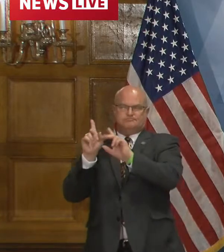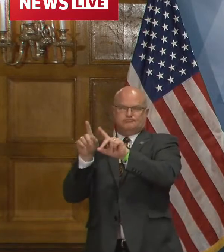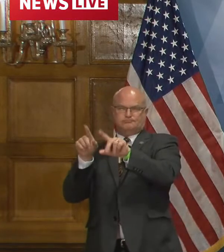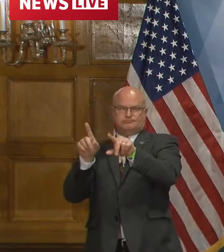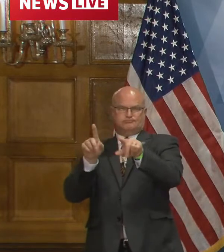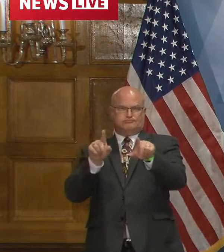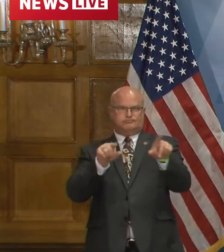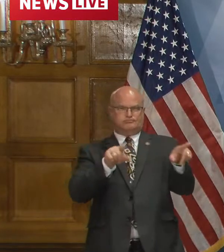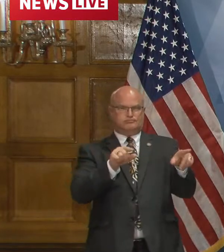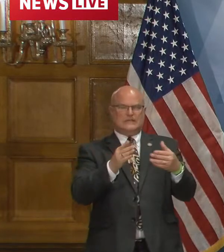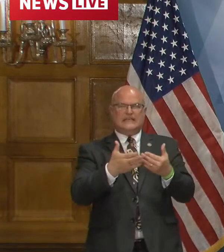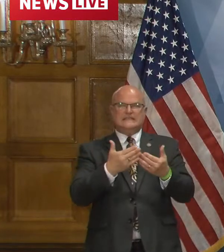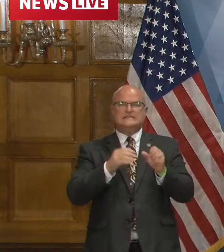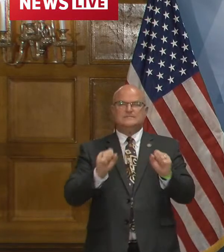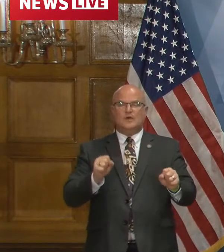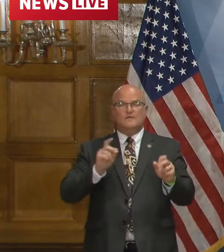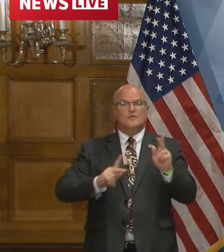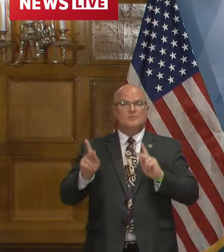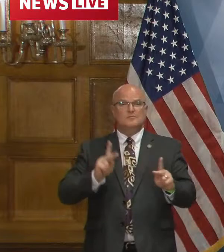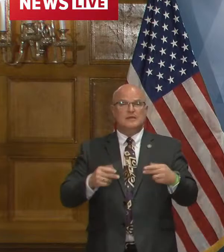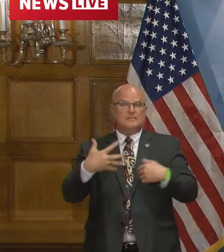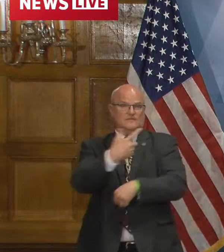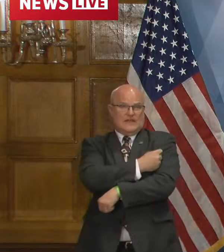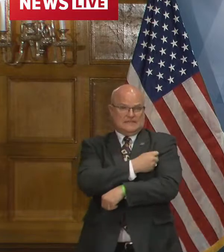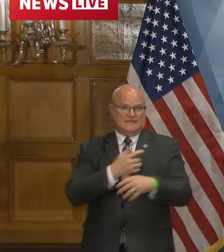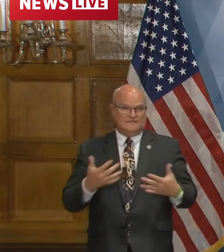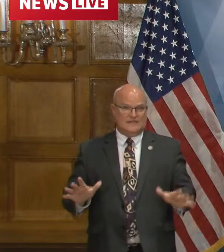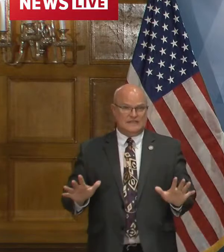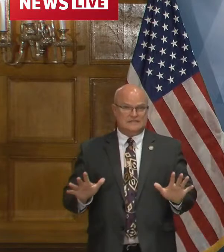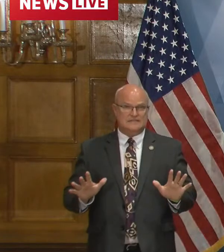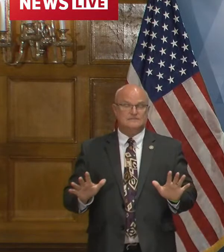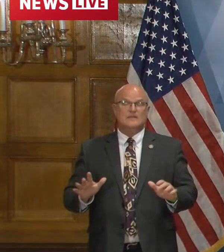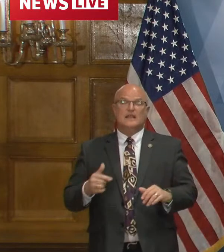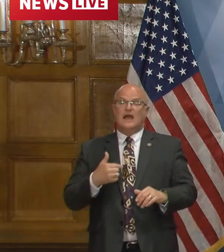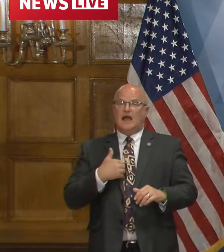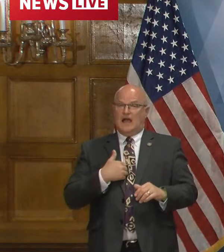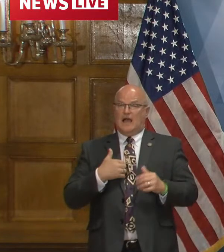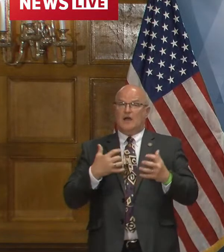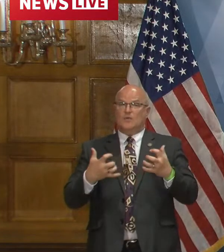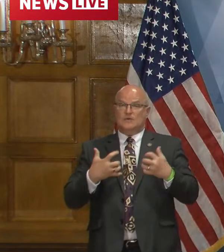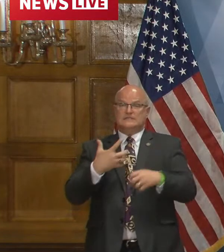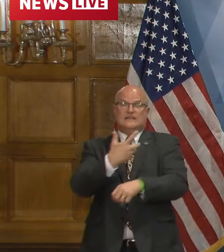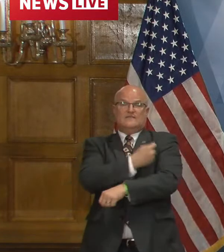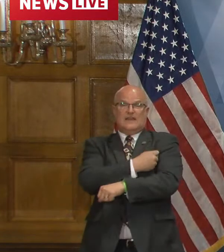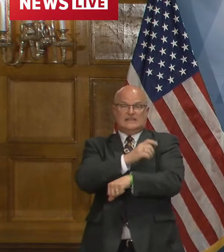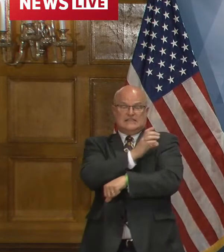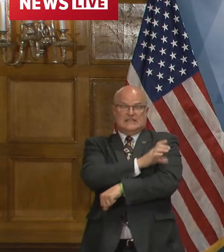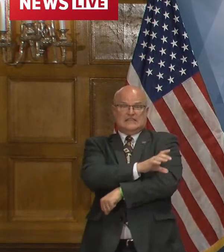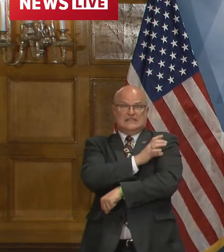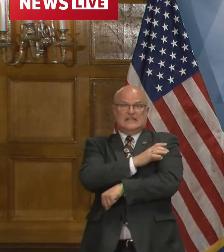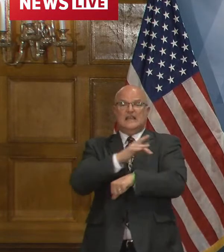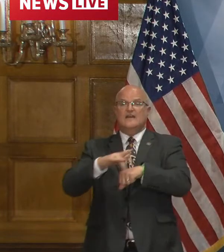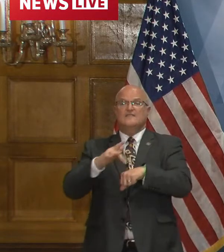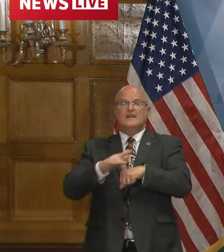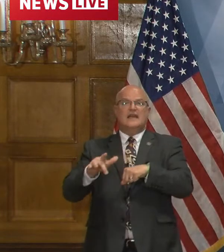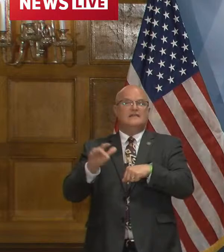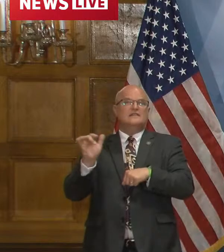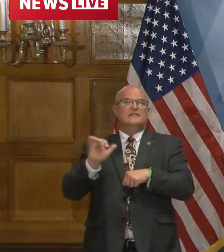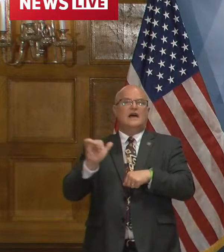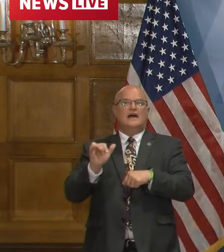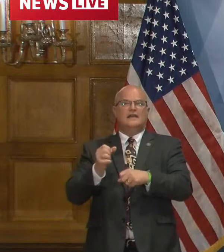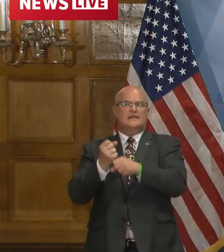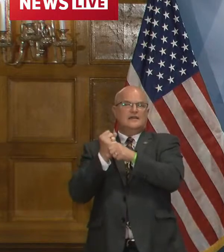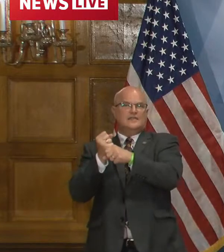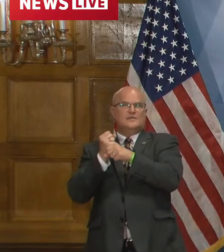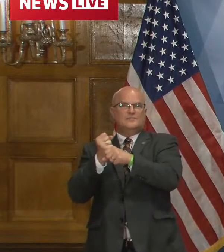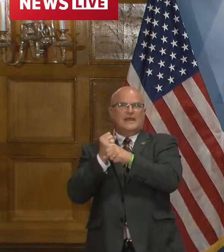there as easy as possible for people to get the vaccine. I'd like to see a vaccine clinic made available at a Travelers